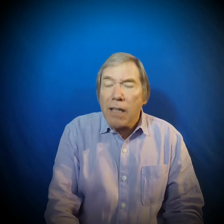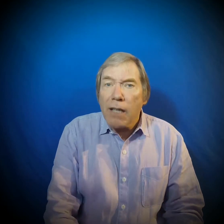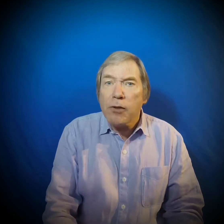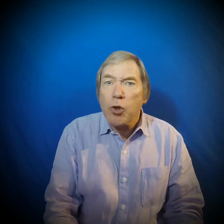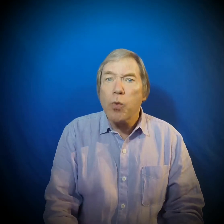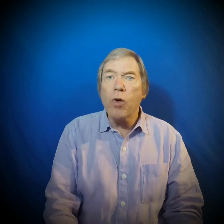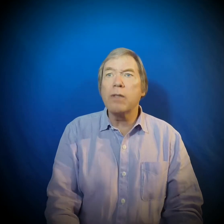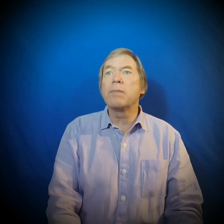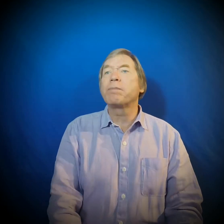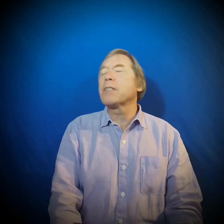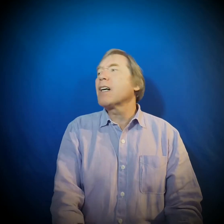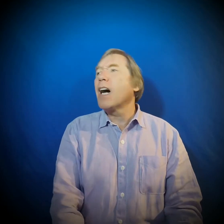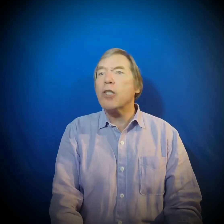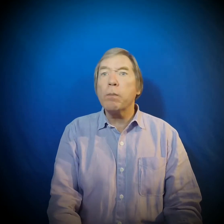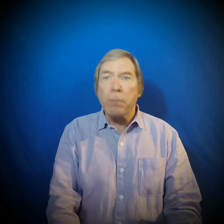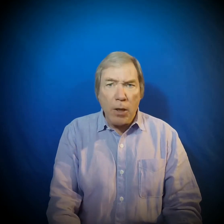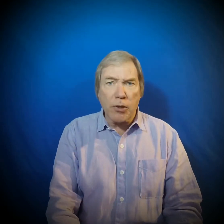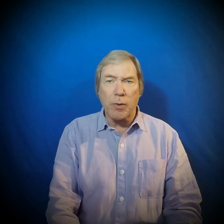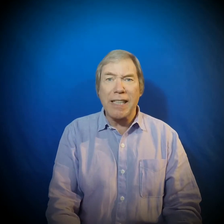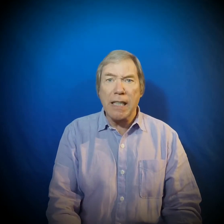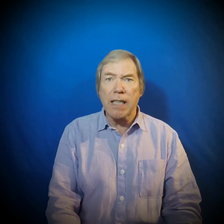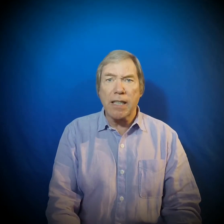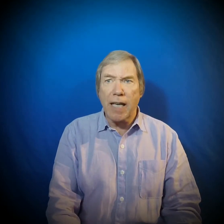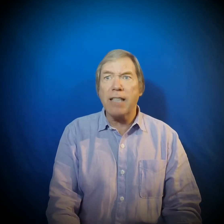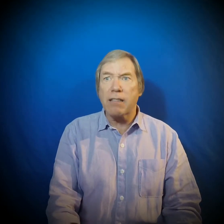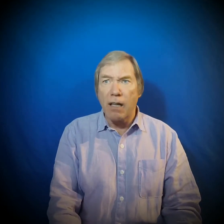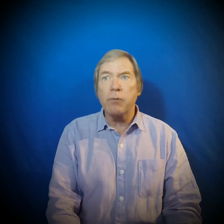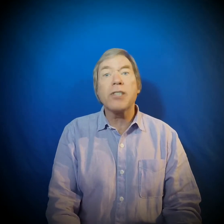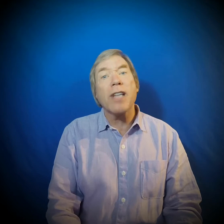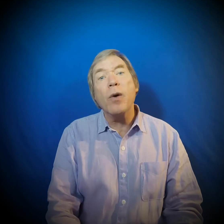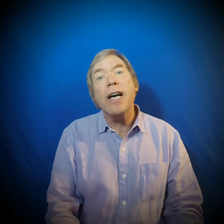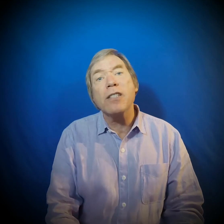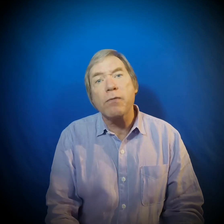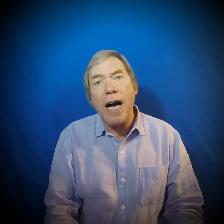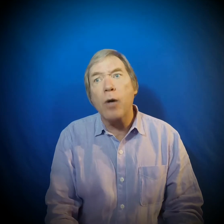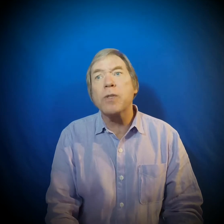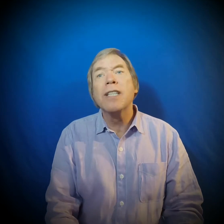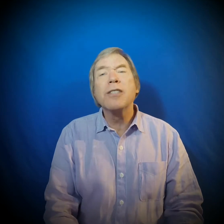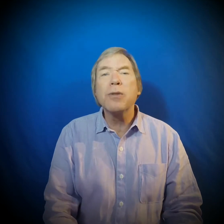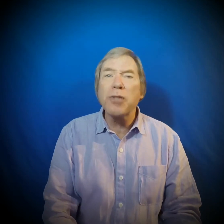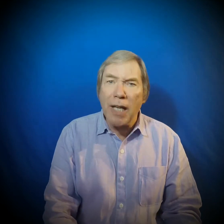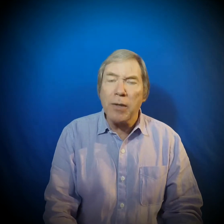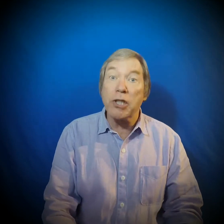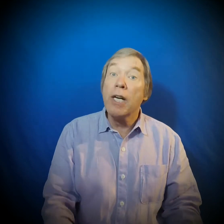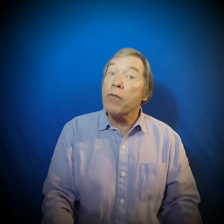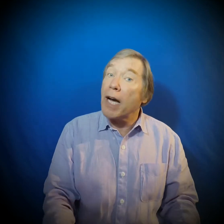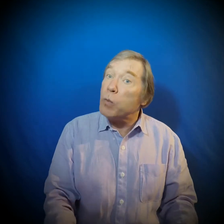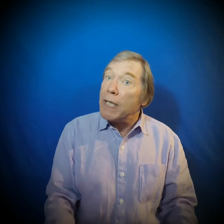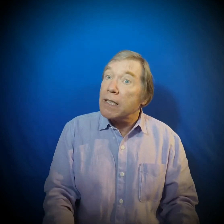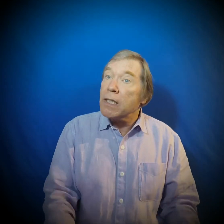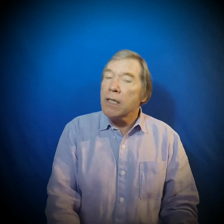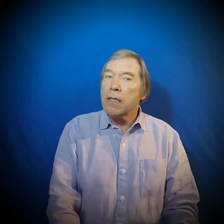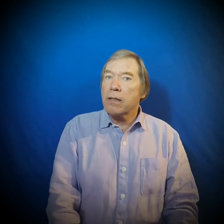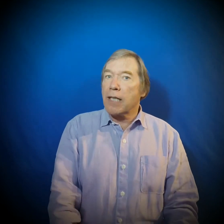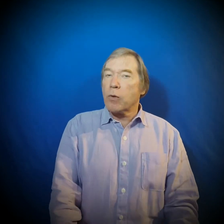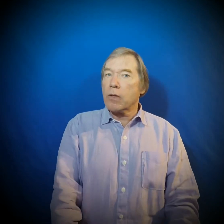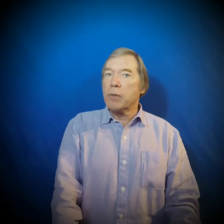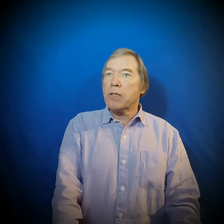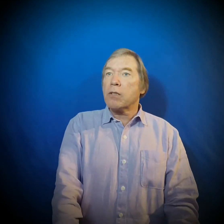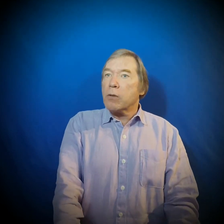love sworn but hollow perjury, killing that love which thou hast vowed to cherish, thy wit, that ornament to